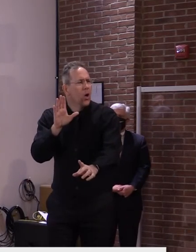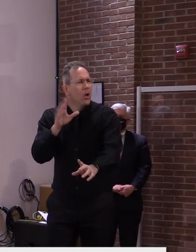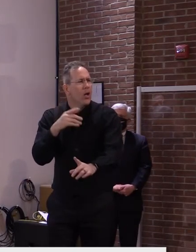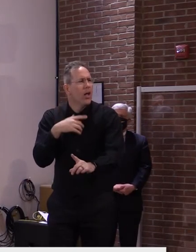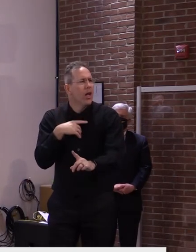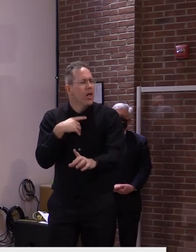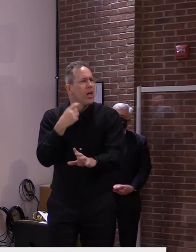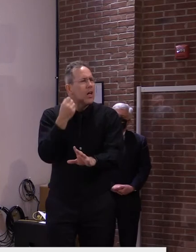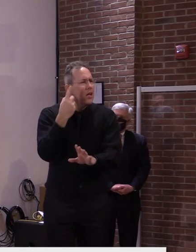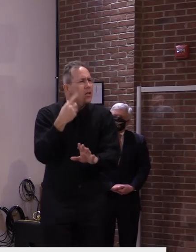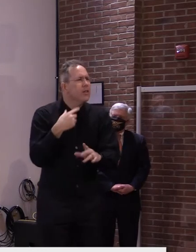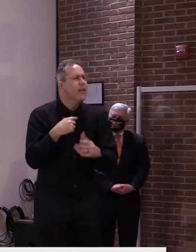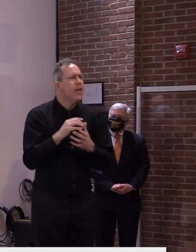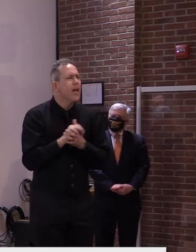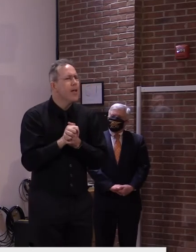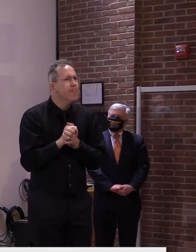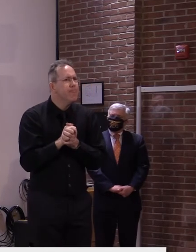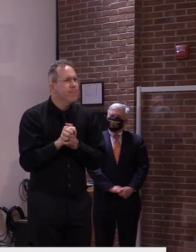this is all data,